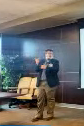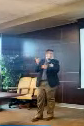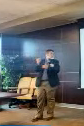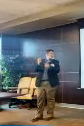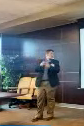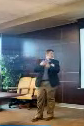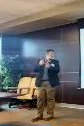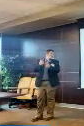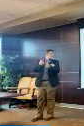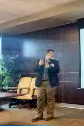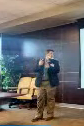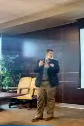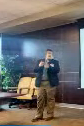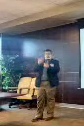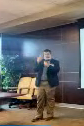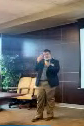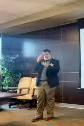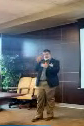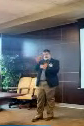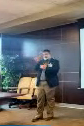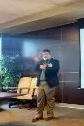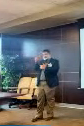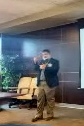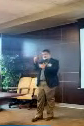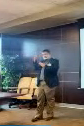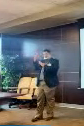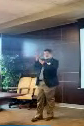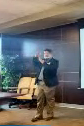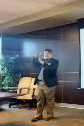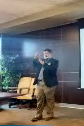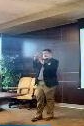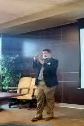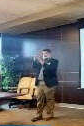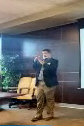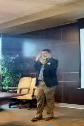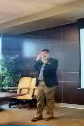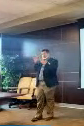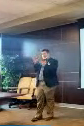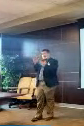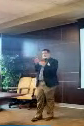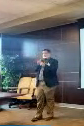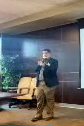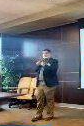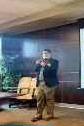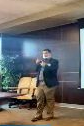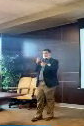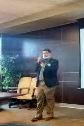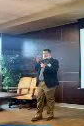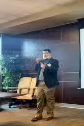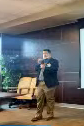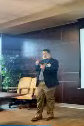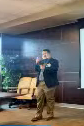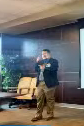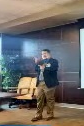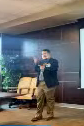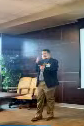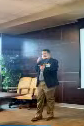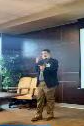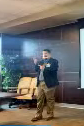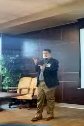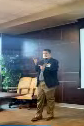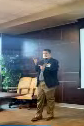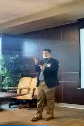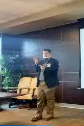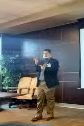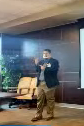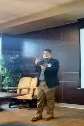413. We don't know if 413 is going to be our highest number as of right now. We don't think it will be because we are seeing a